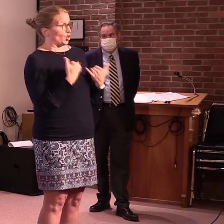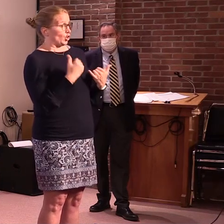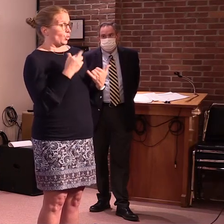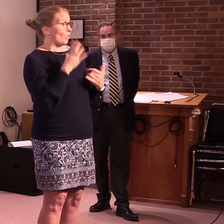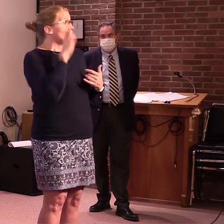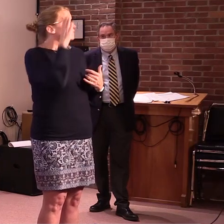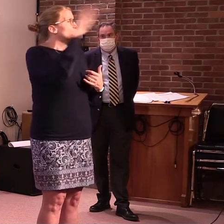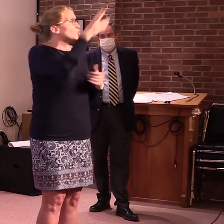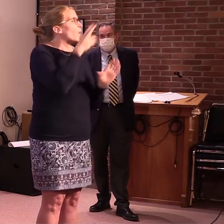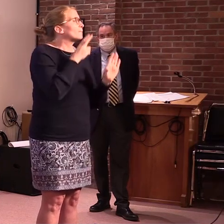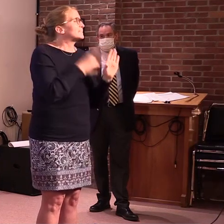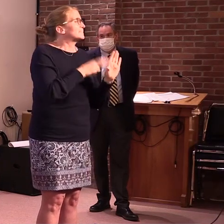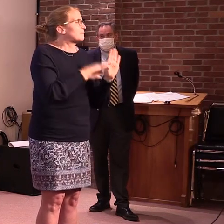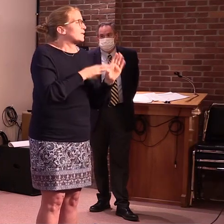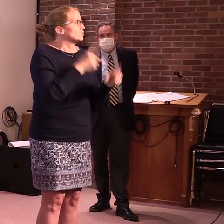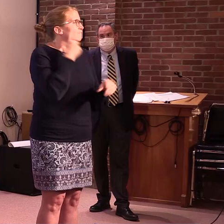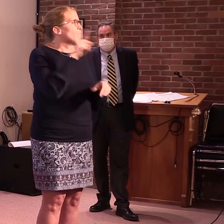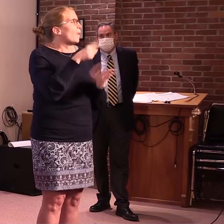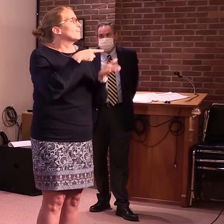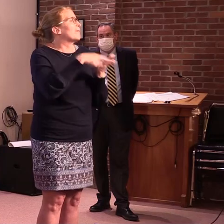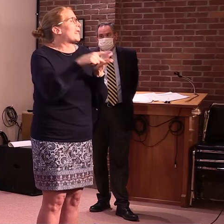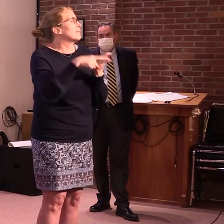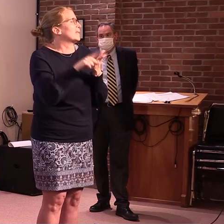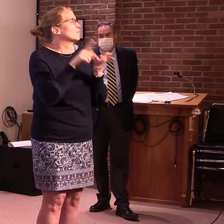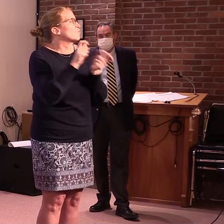participation in payment reform.